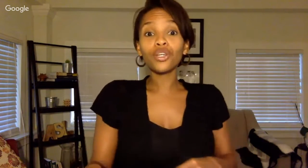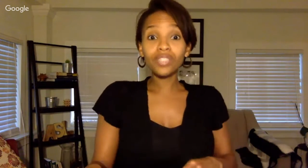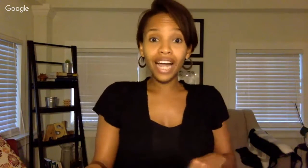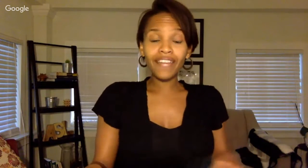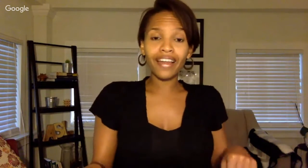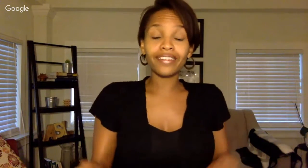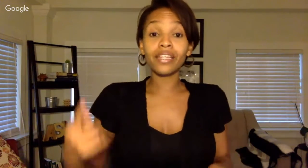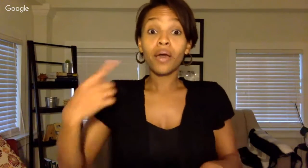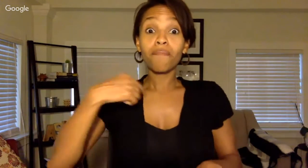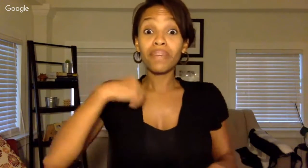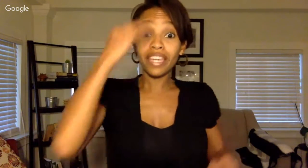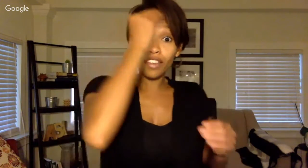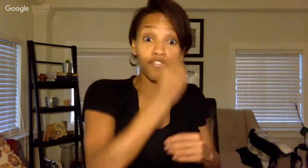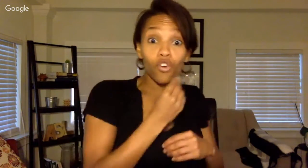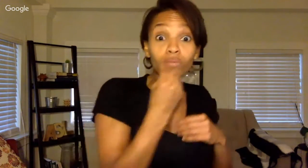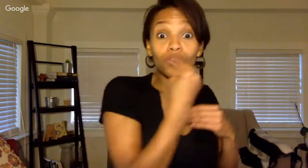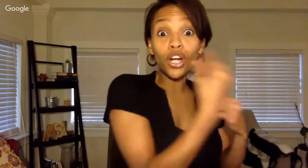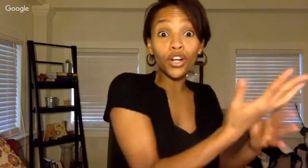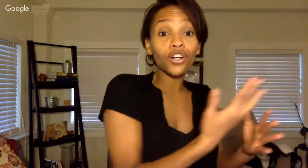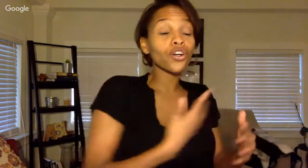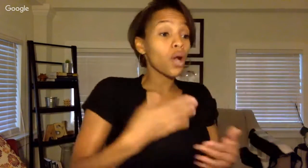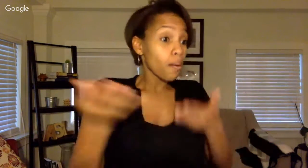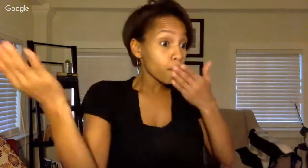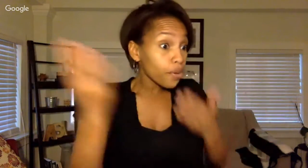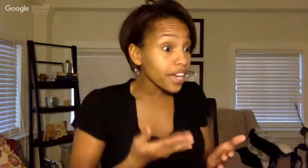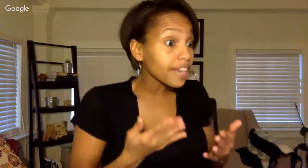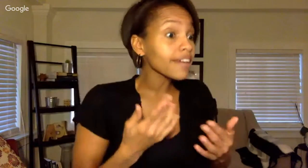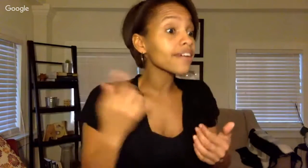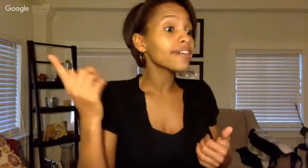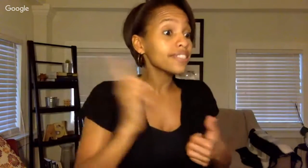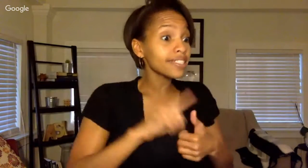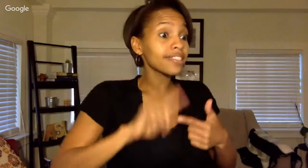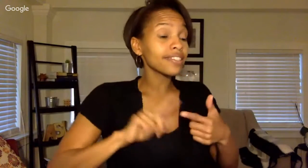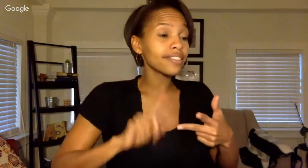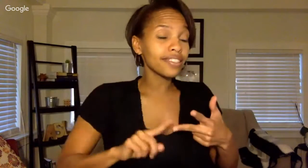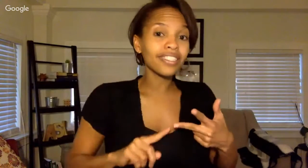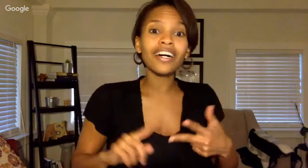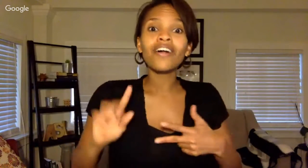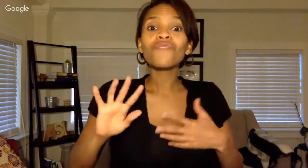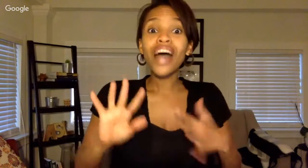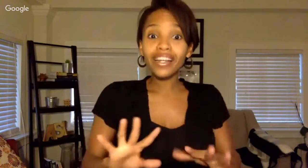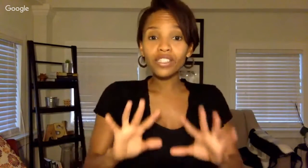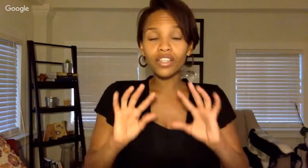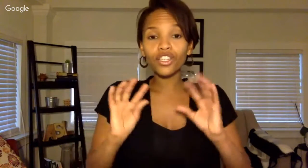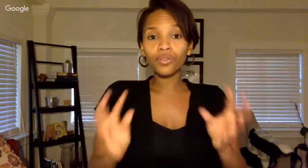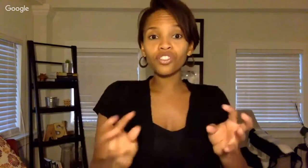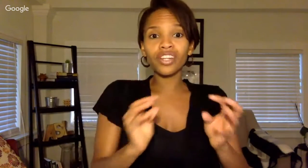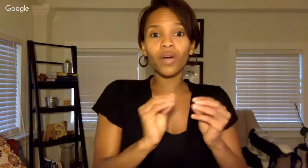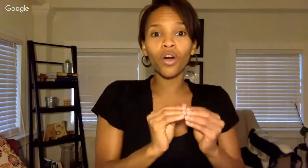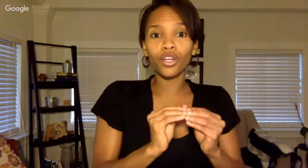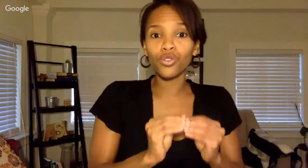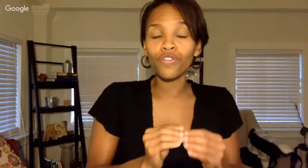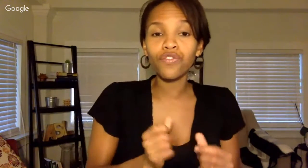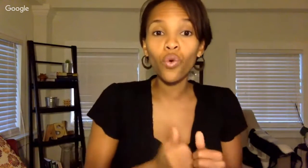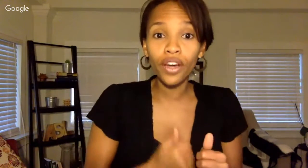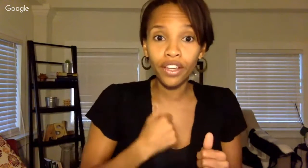sign that as, me informed her, bring, that's the usage that I want you to avoid for